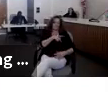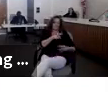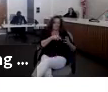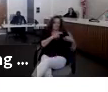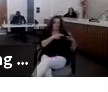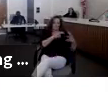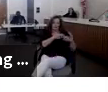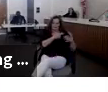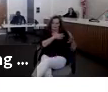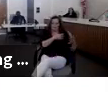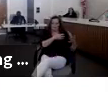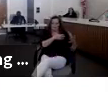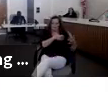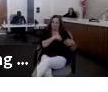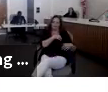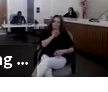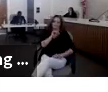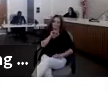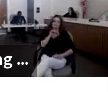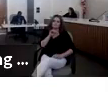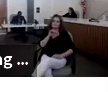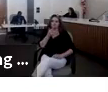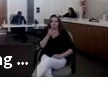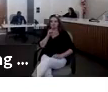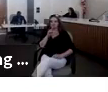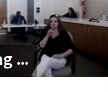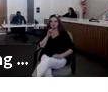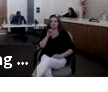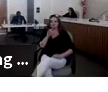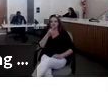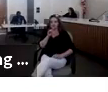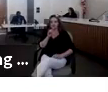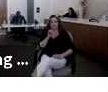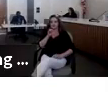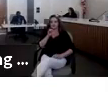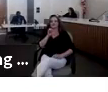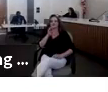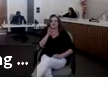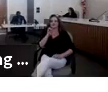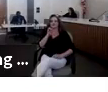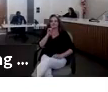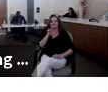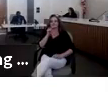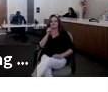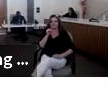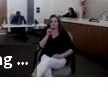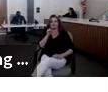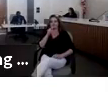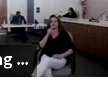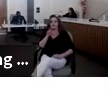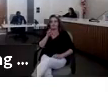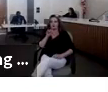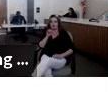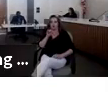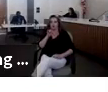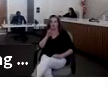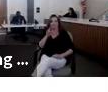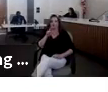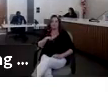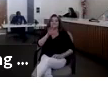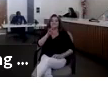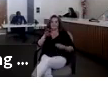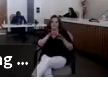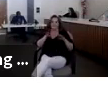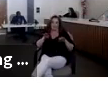the George Eastman Tower. That's 7 stories. And if you saw that one